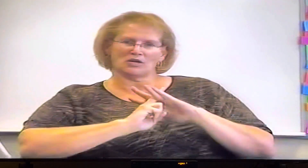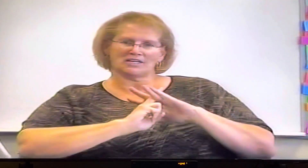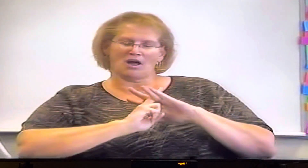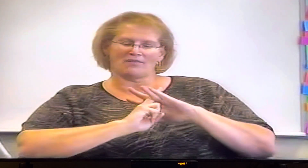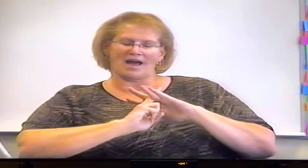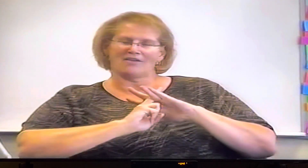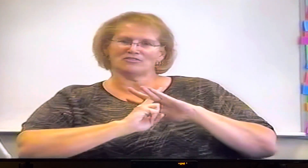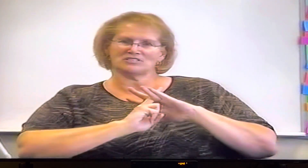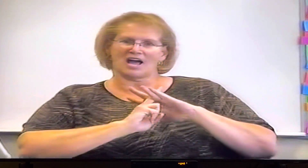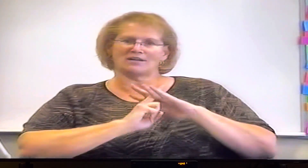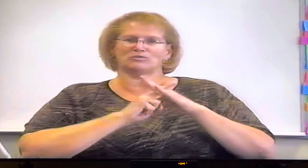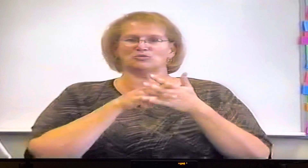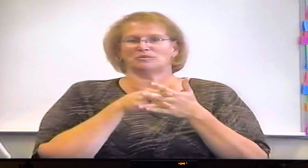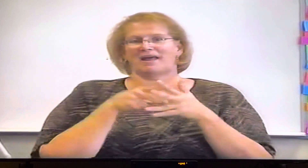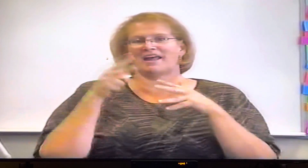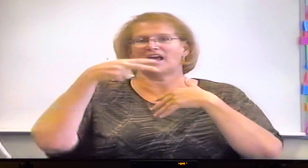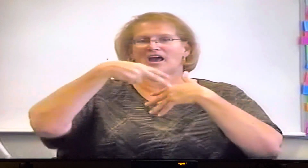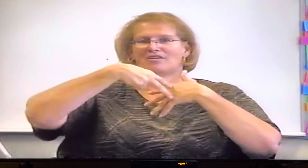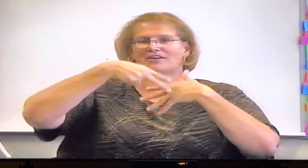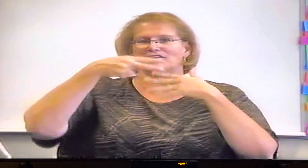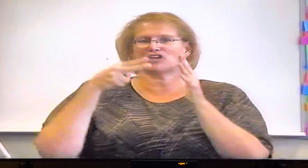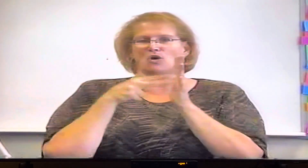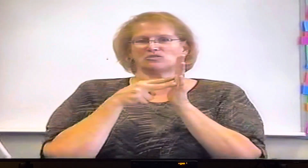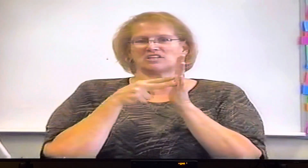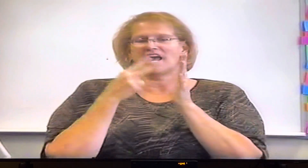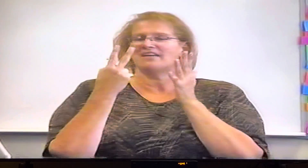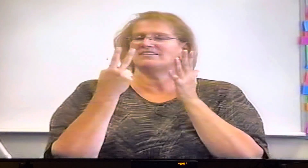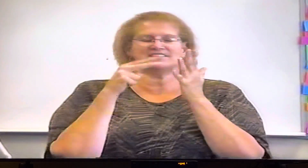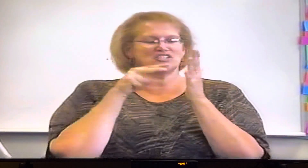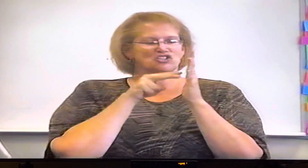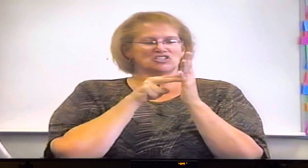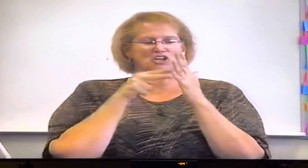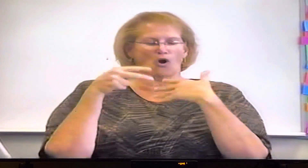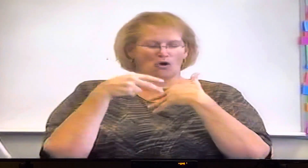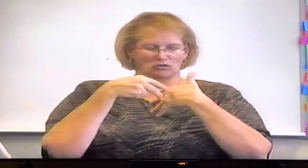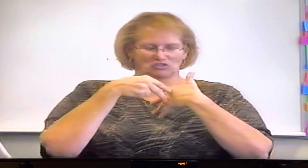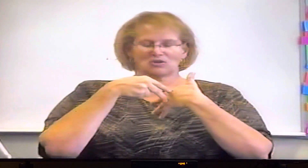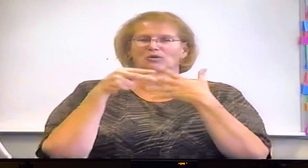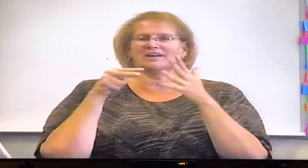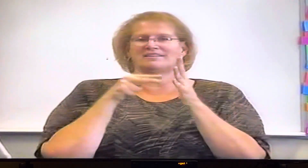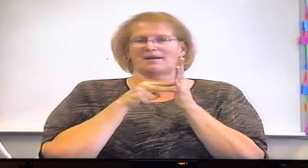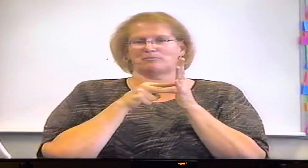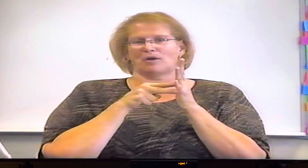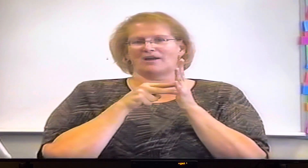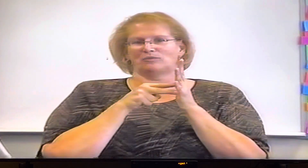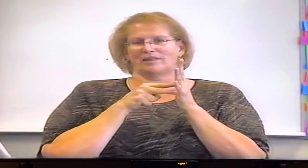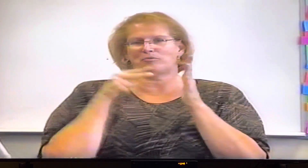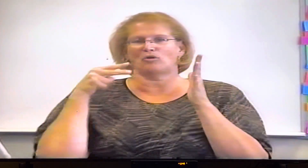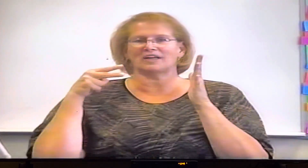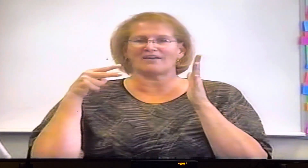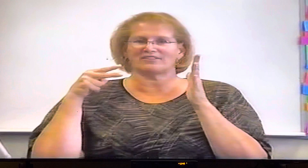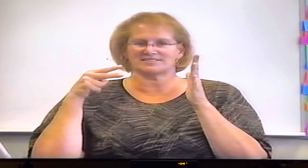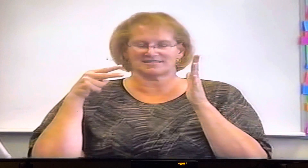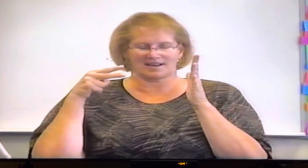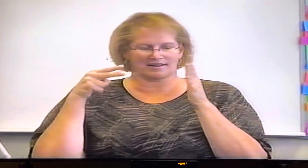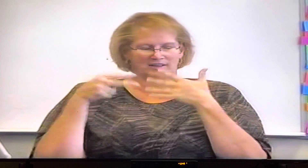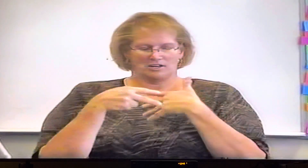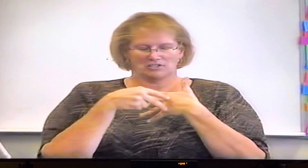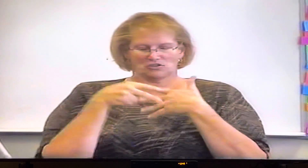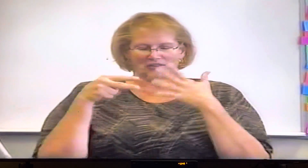it on the other side, which would make their toast. This is just the holes that were in that bread when they pulled out the stick. So